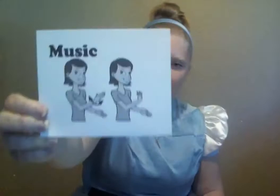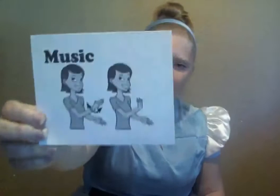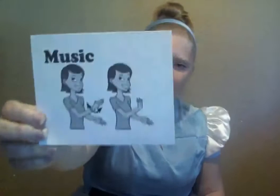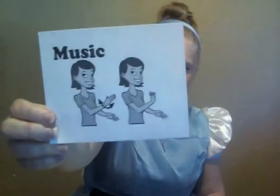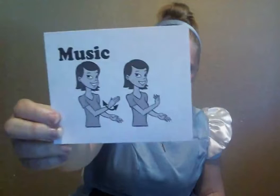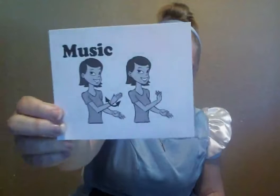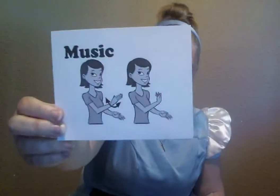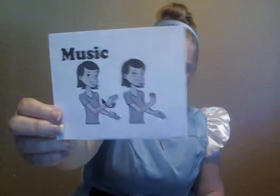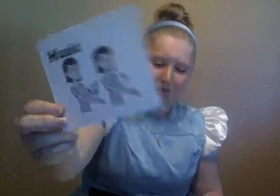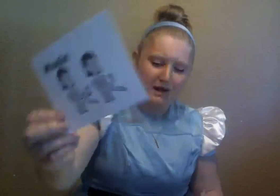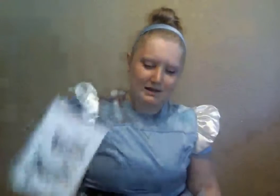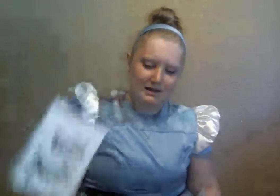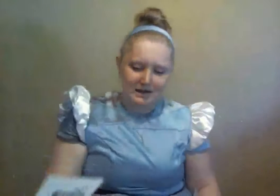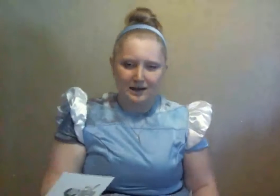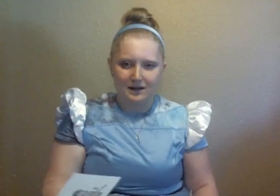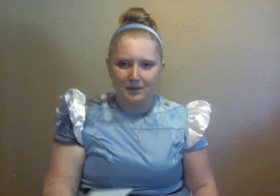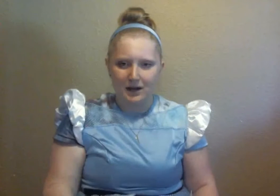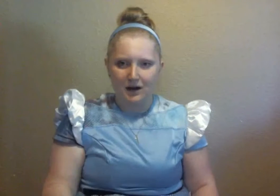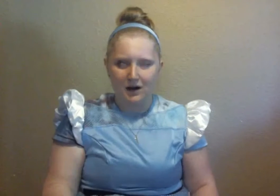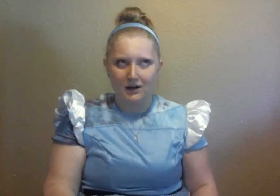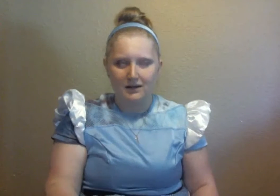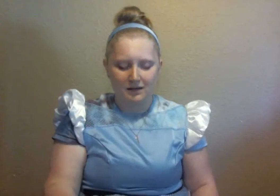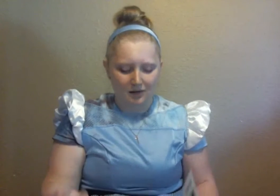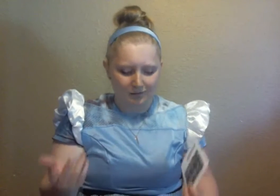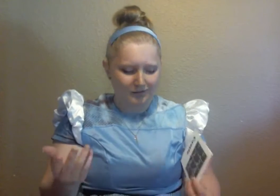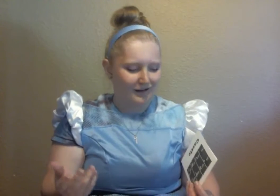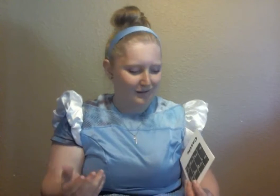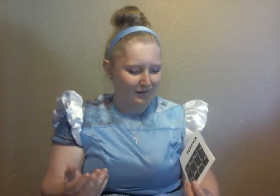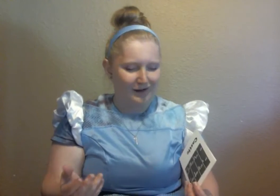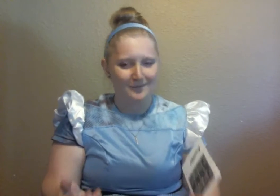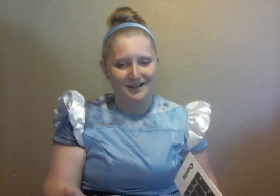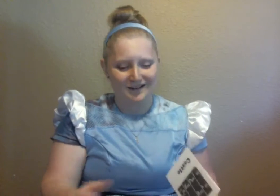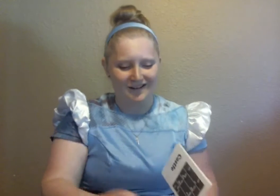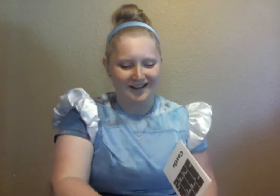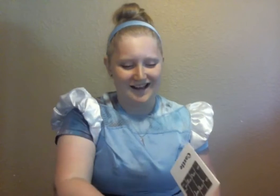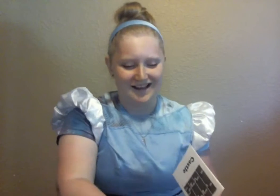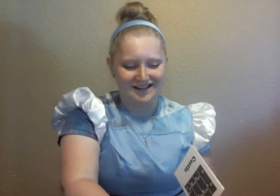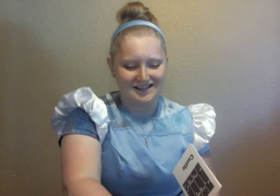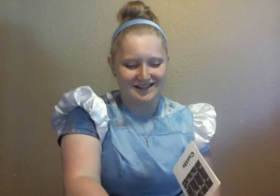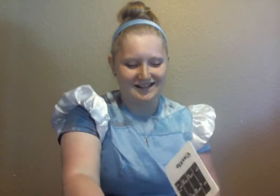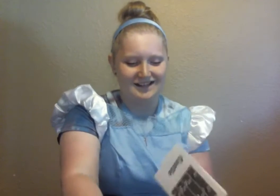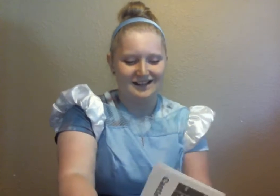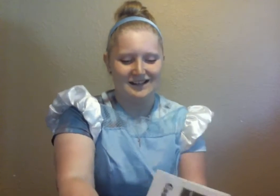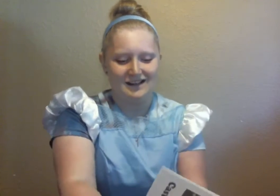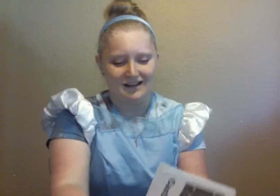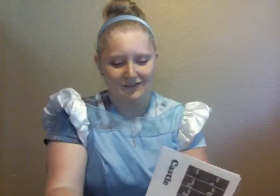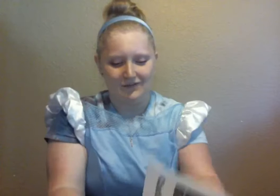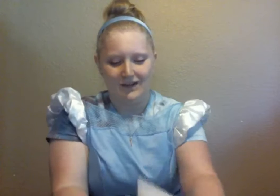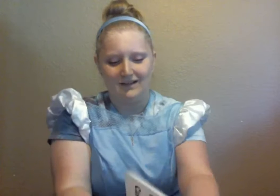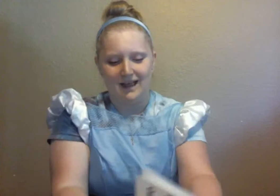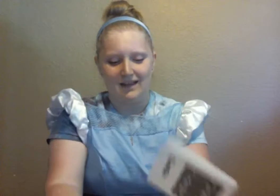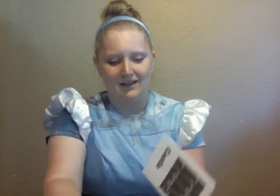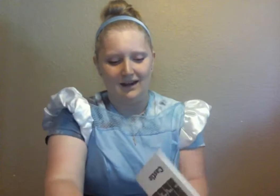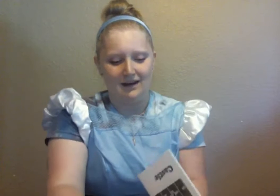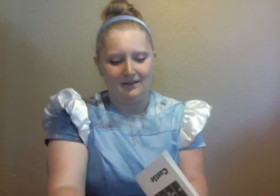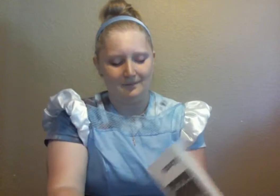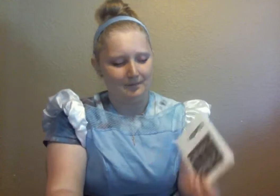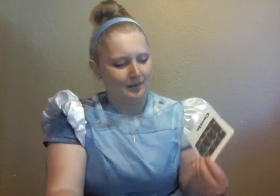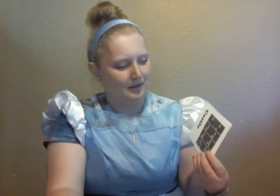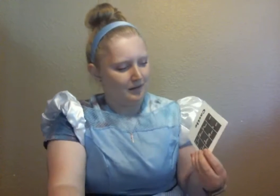A repeat snuck into my cards. Oh no, I'm sorry guys. I'll have to fix that later.